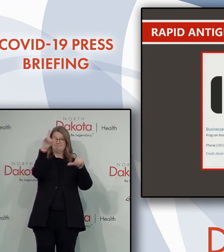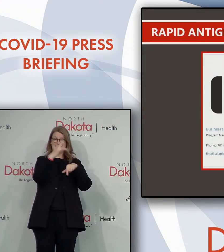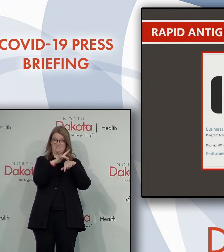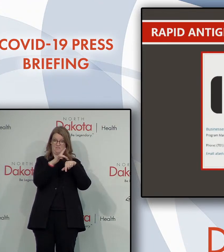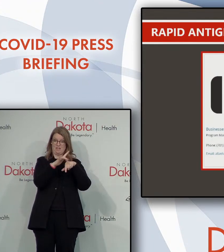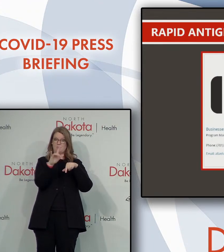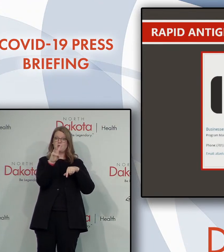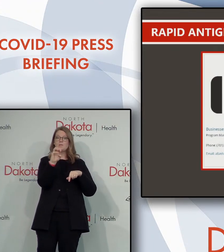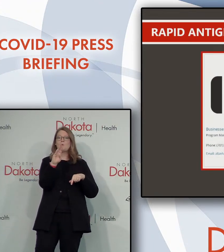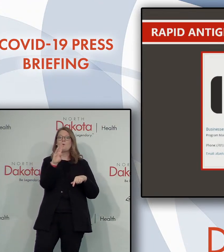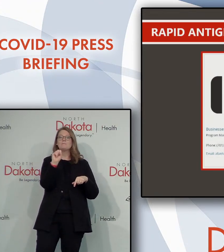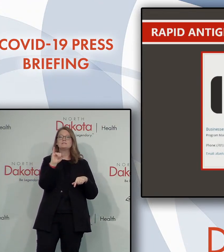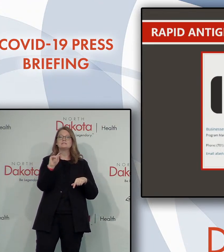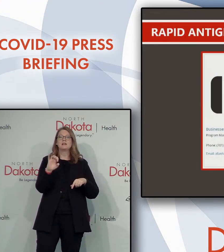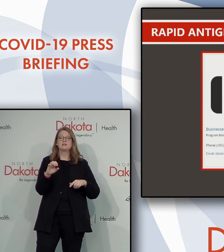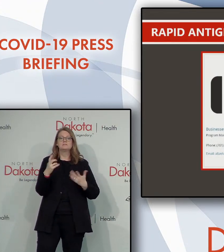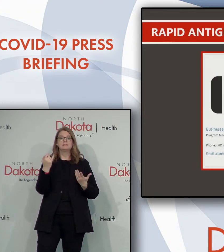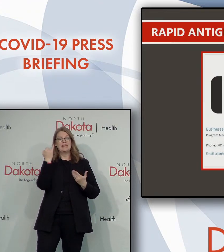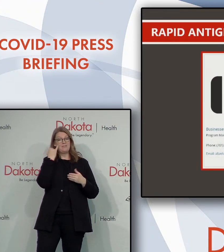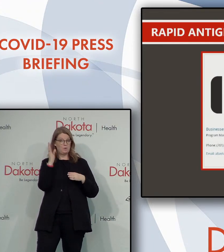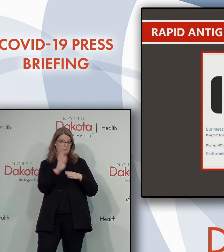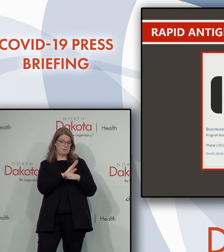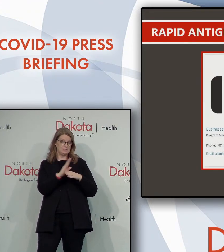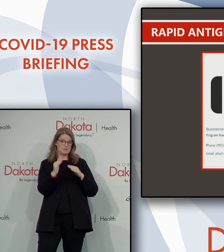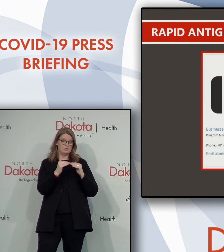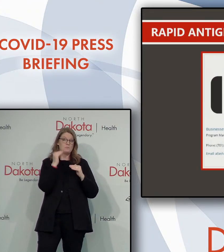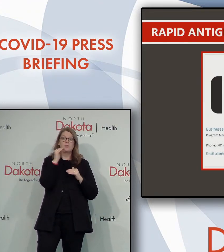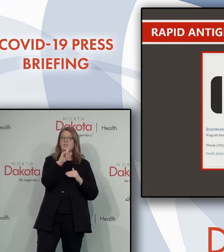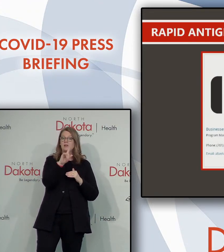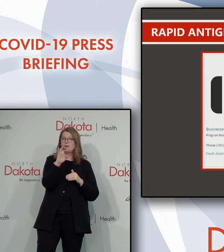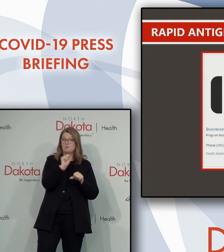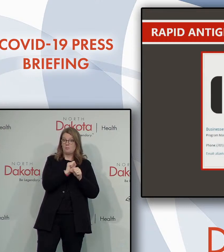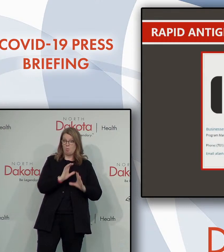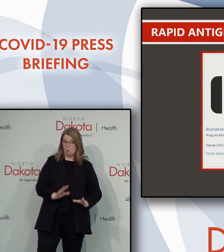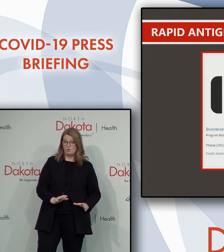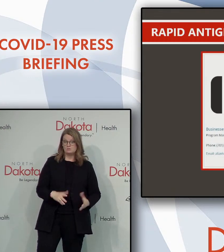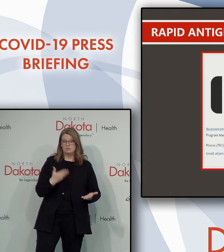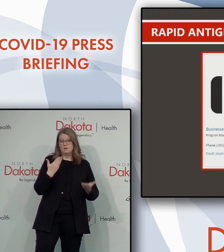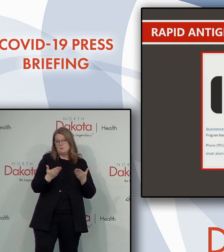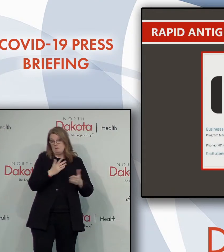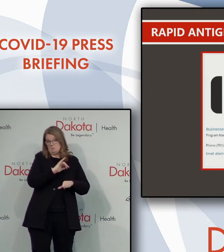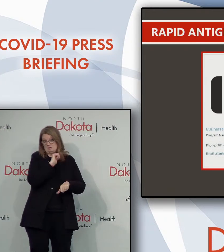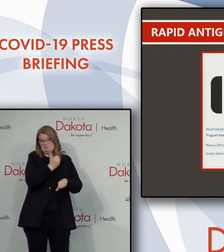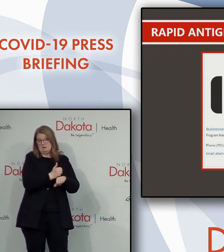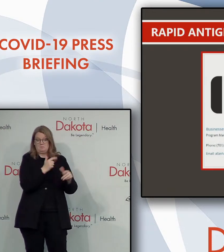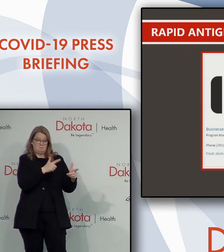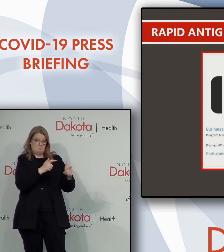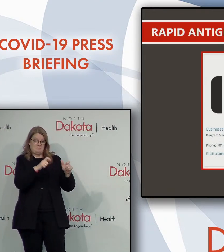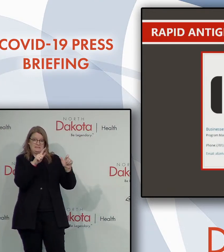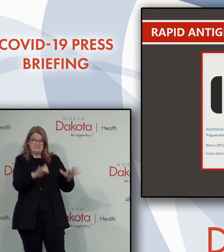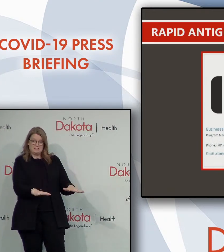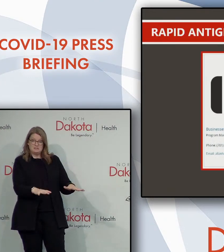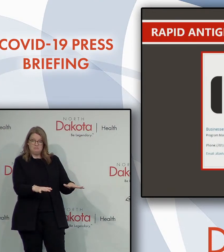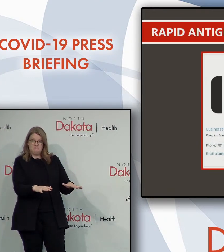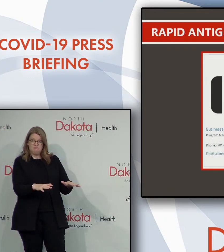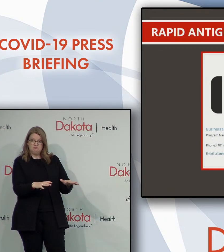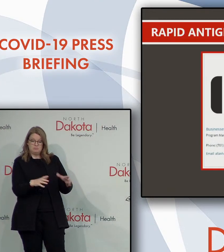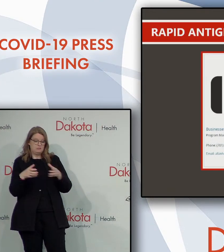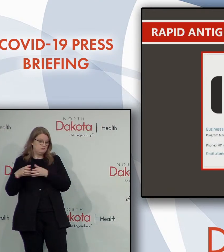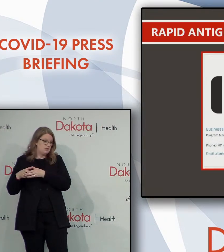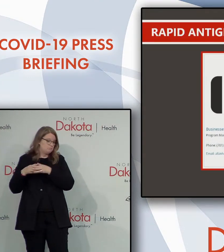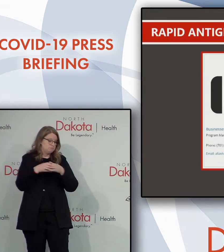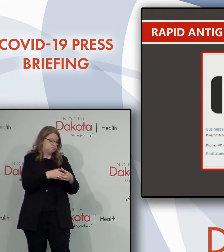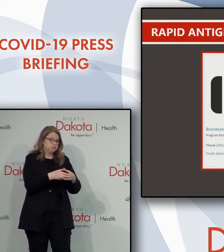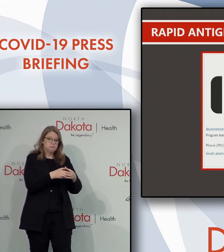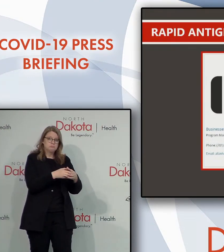and this is for if you're a business with more than 100 employees and you want to set up rapid testing for your business, we've got tests for